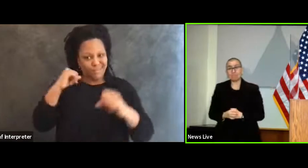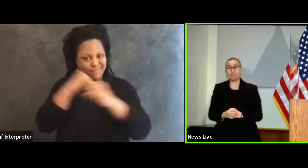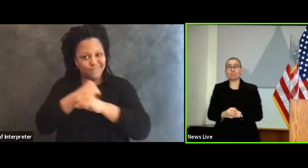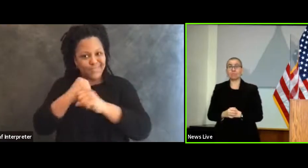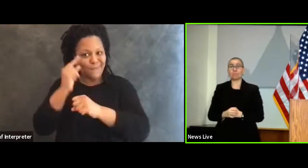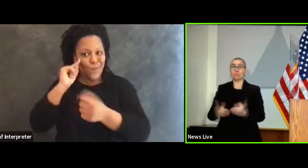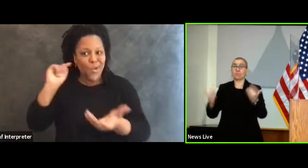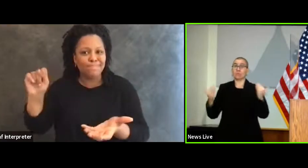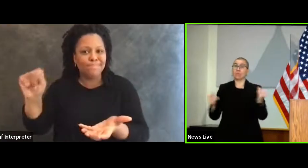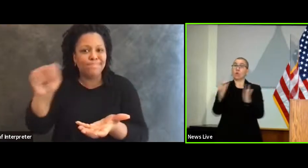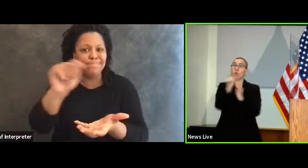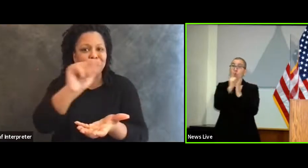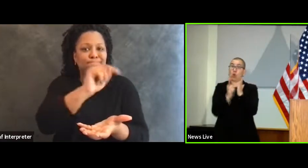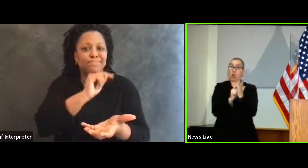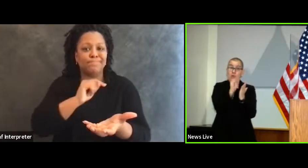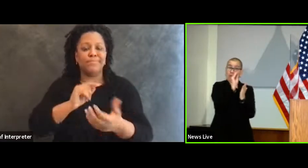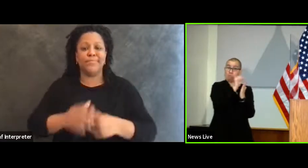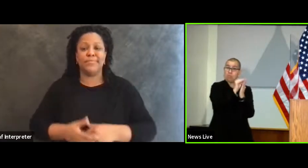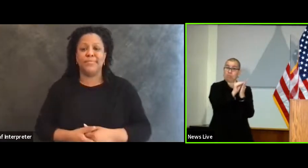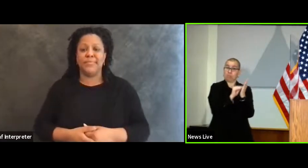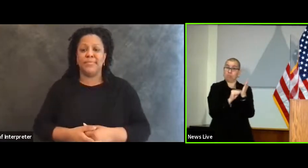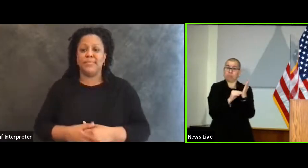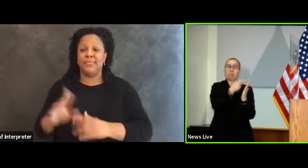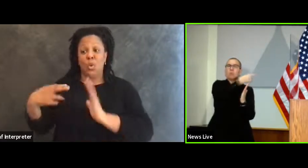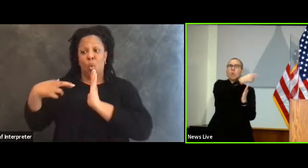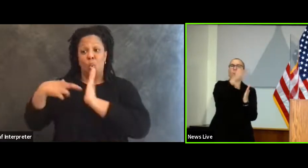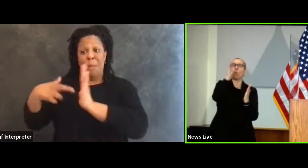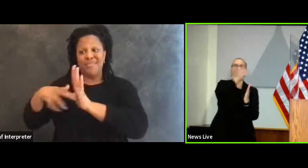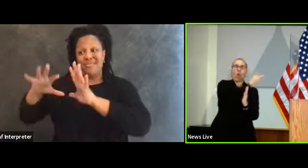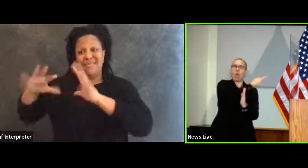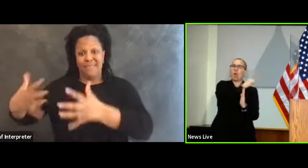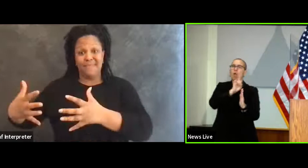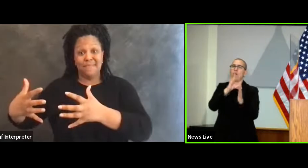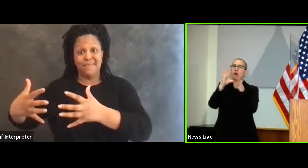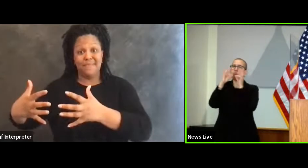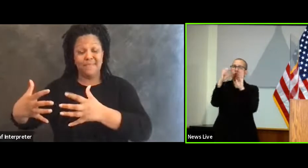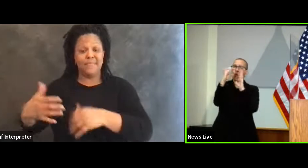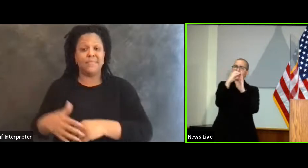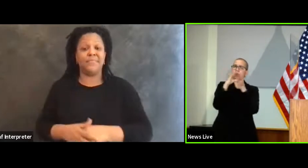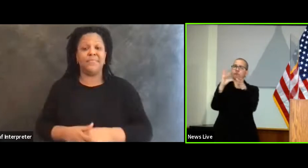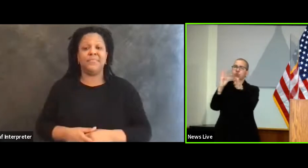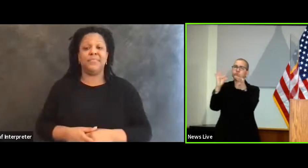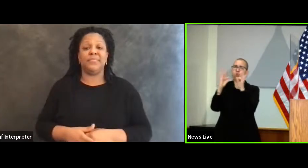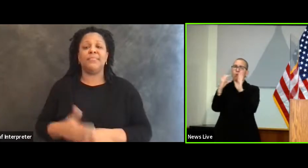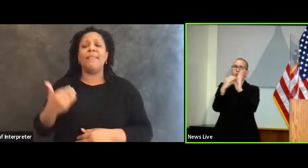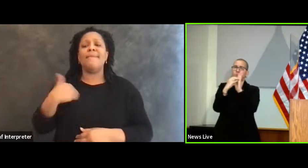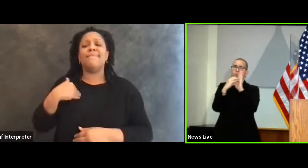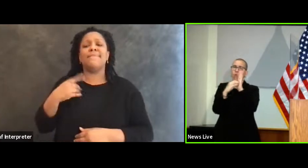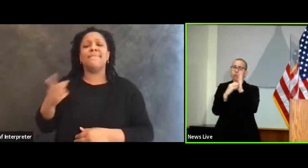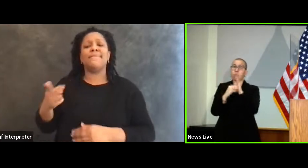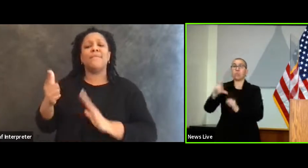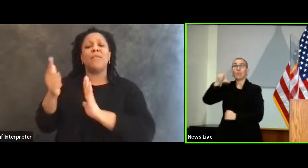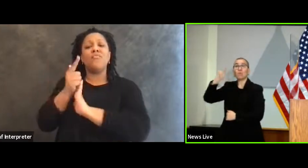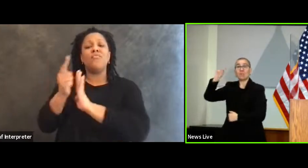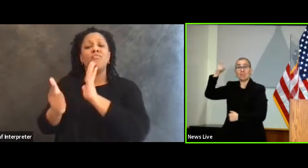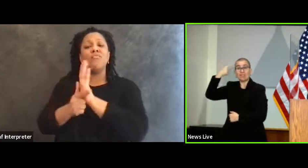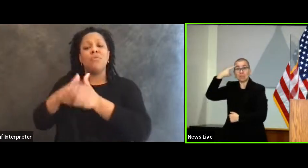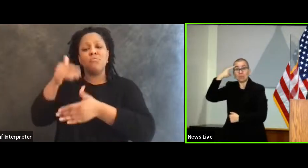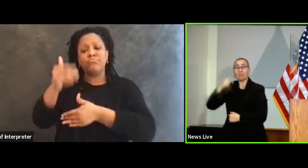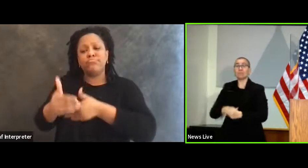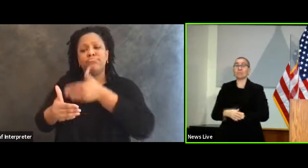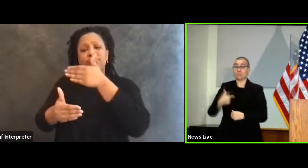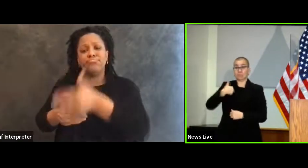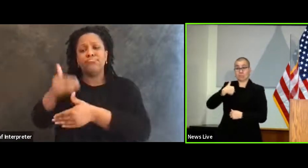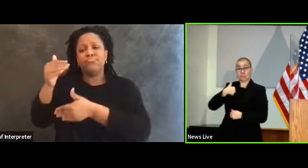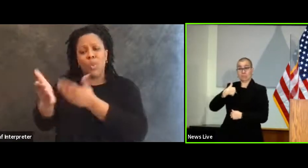the House, they're going to talk about the pieces that are in there. And of course, Lieutenant Governor, myself, and our administration, Department of Public Safety,